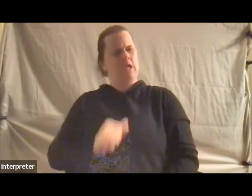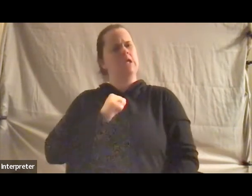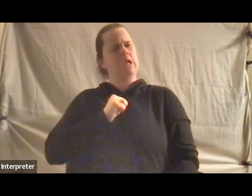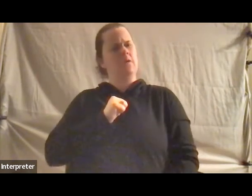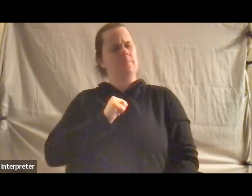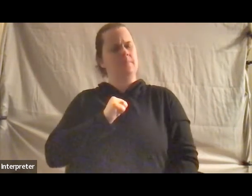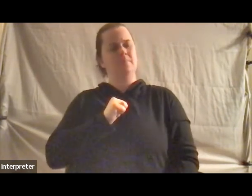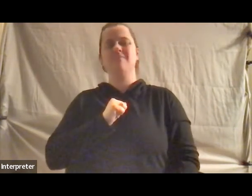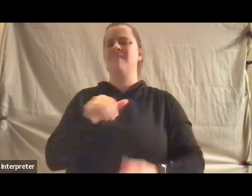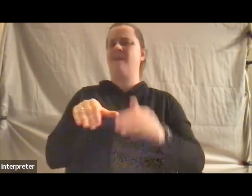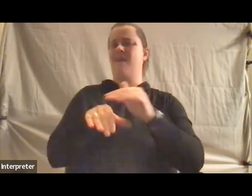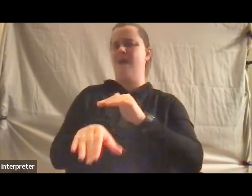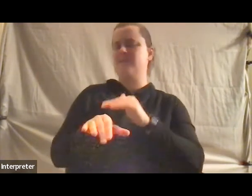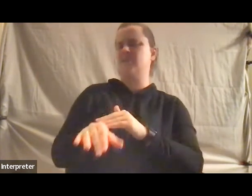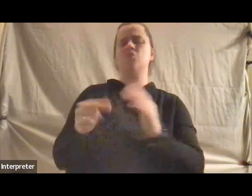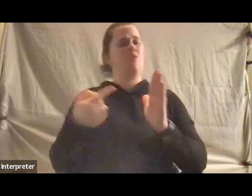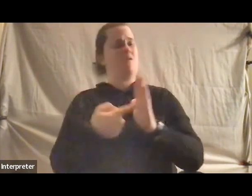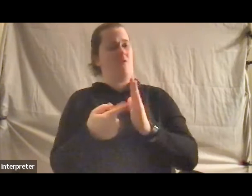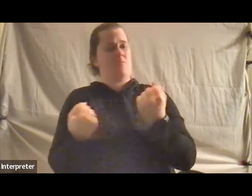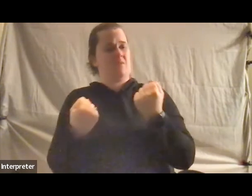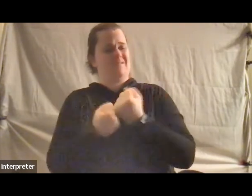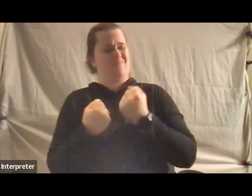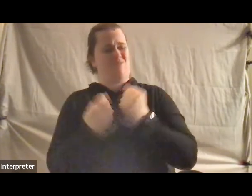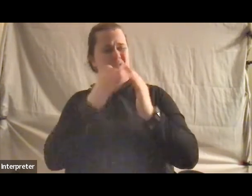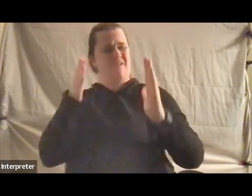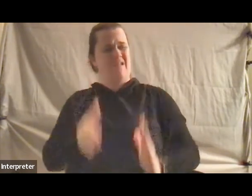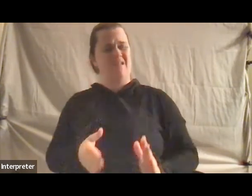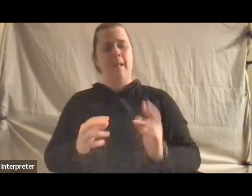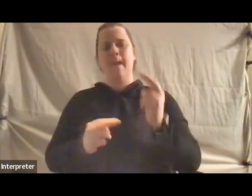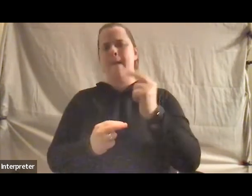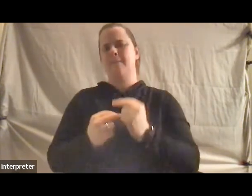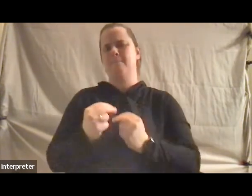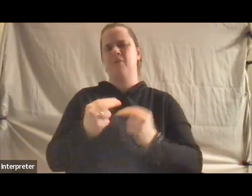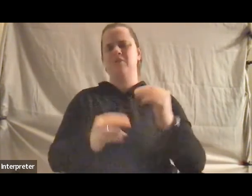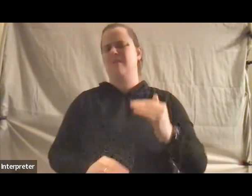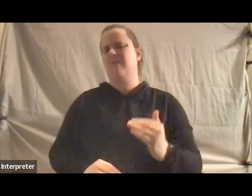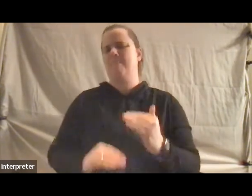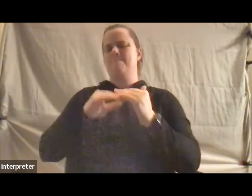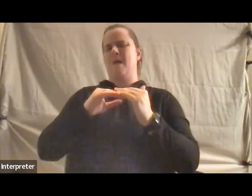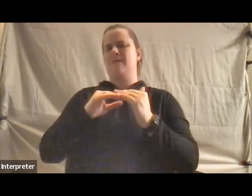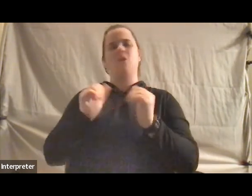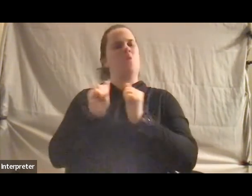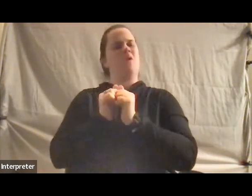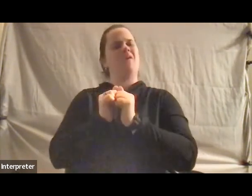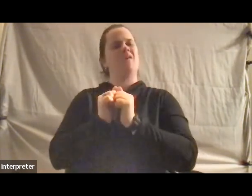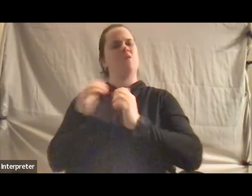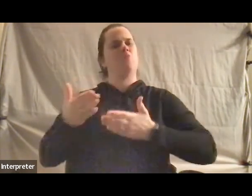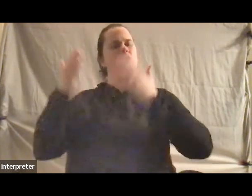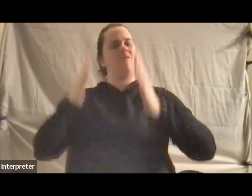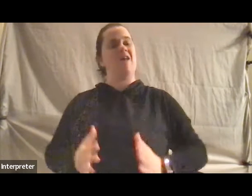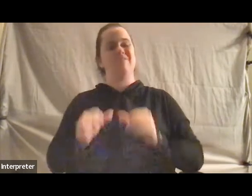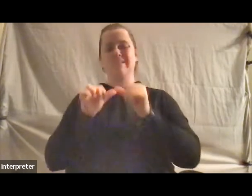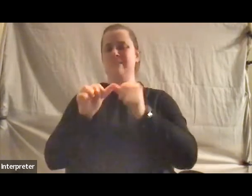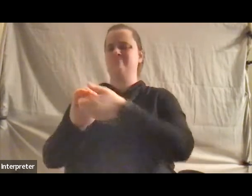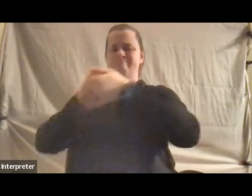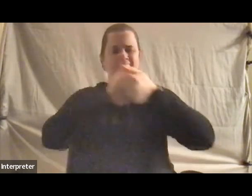to affordable and supportive housing, and building capacity amongst providers and continuing collaboration with